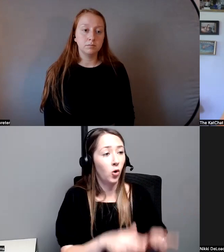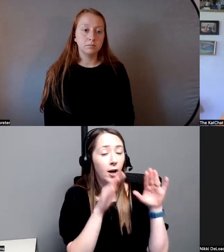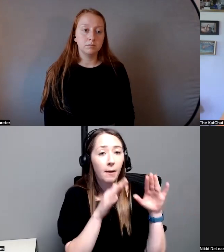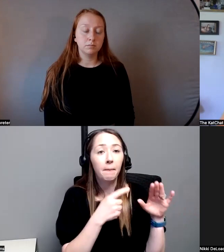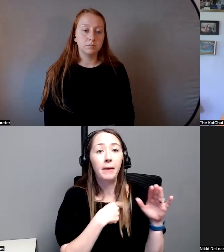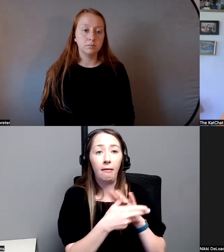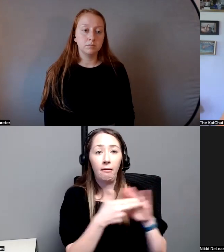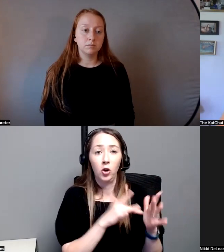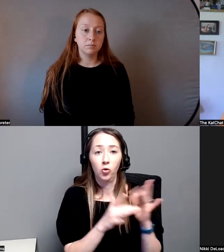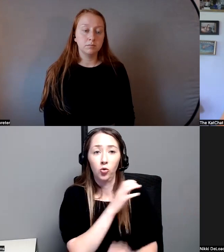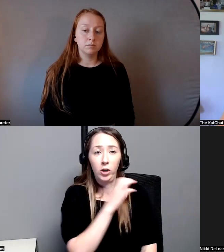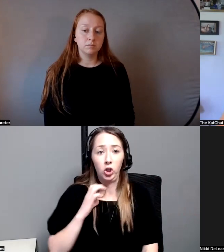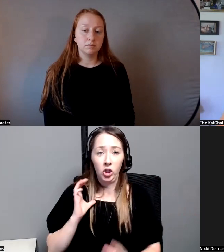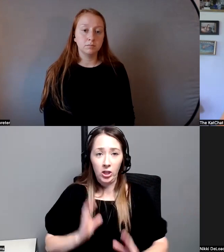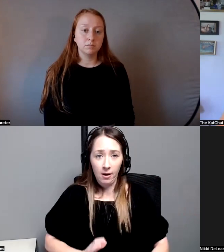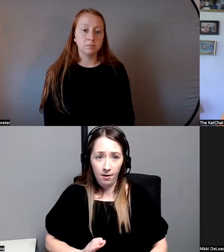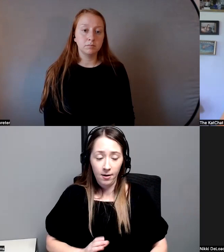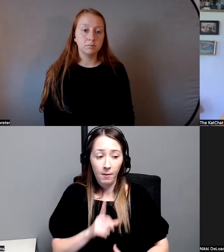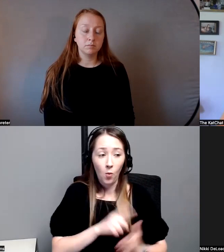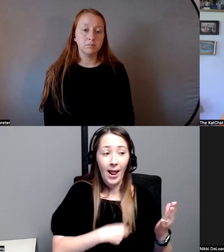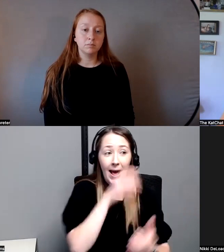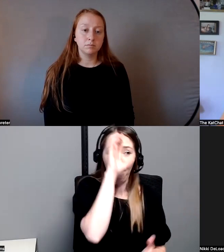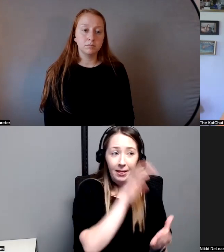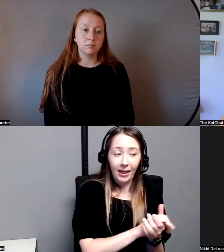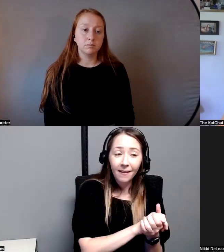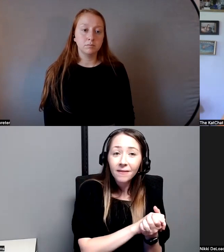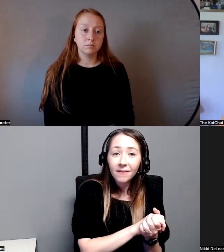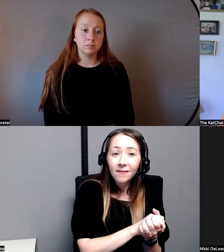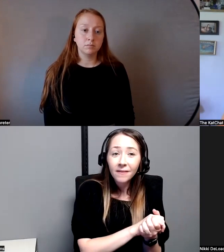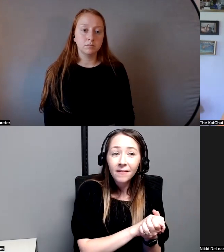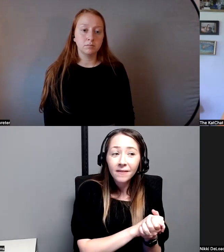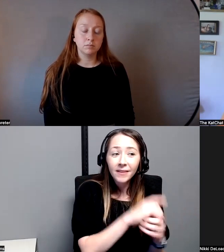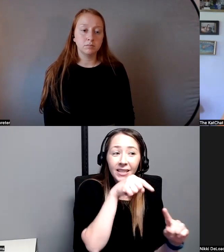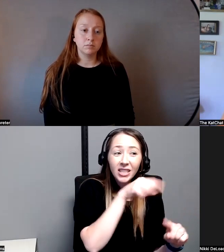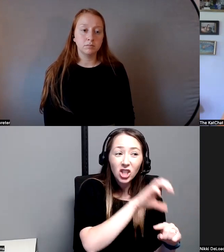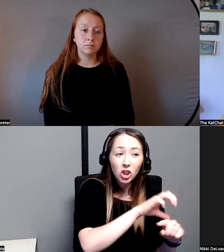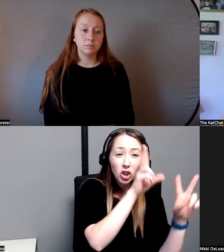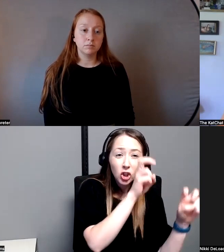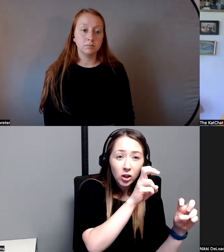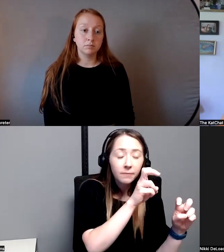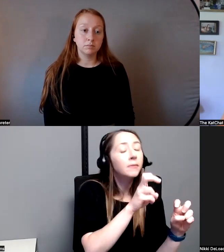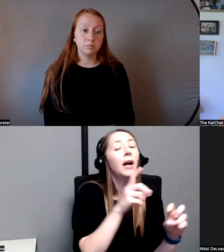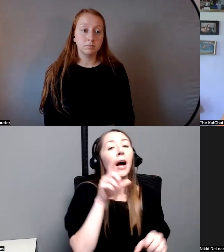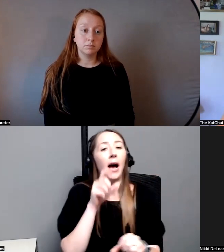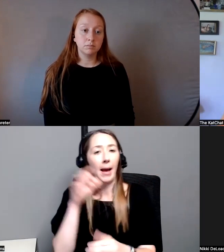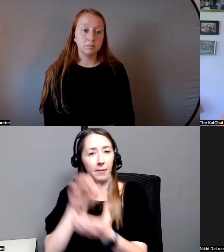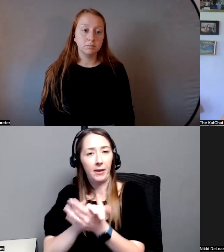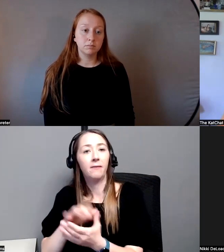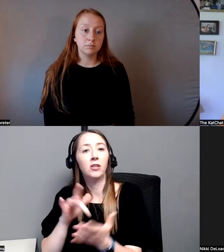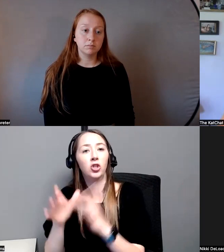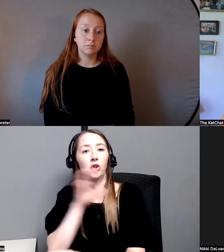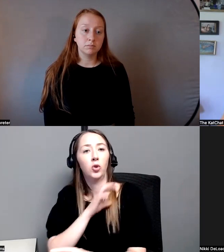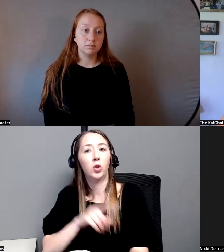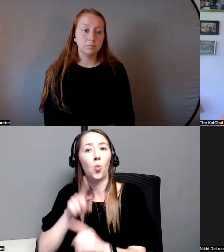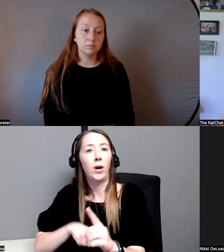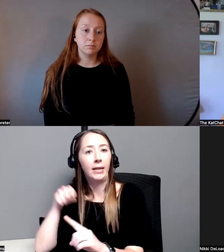I believe in is not necessarily in the church. I believe in the work of Jesus Christ. And what